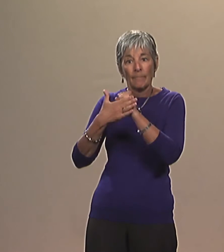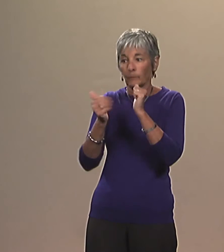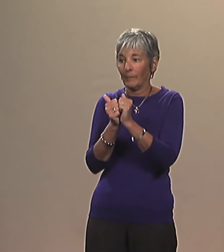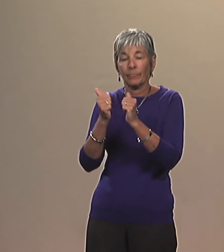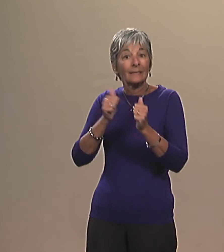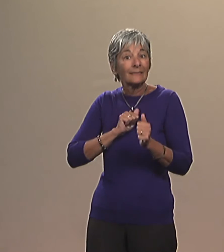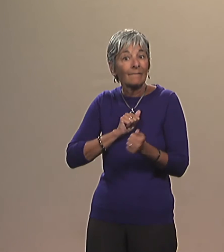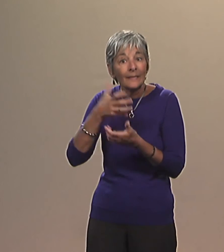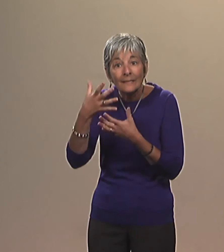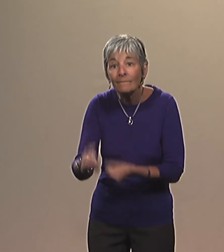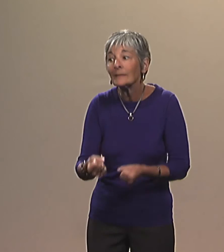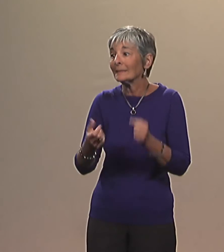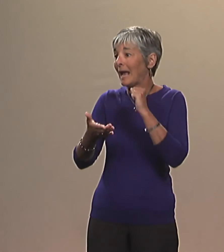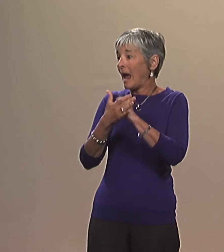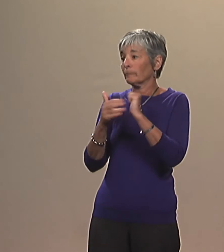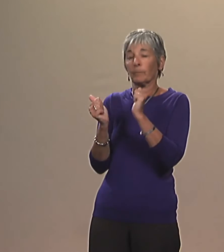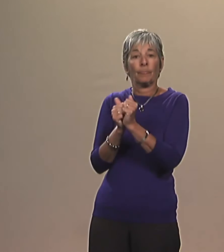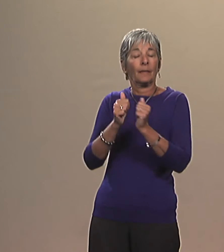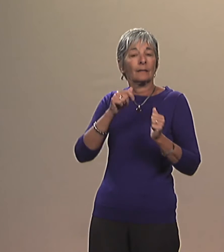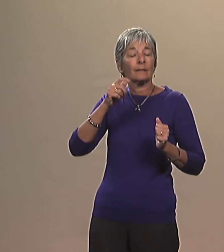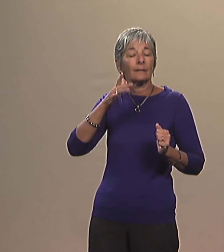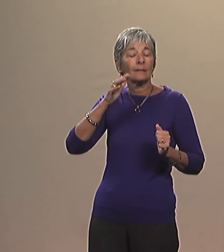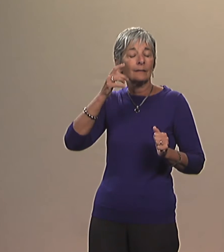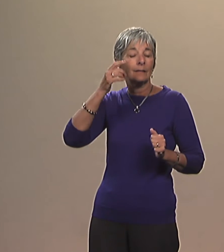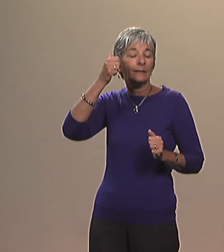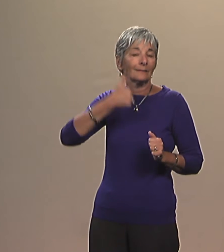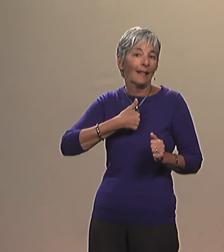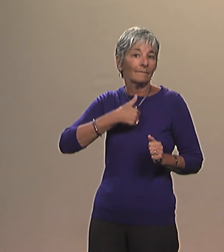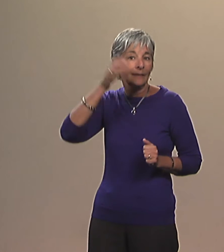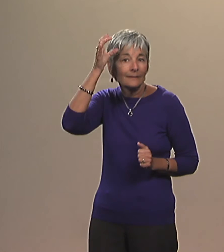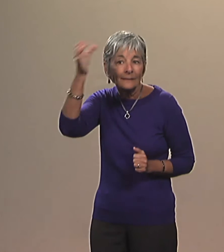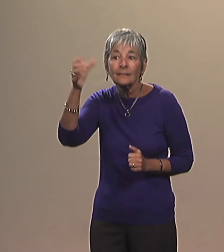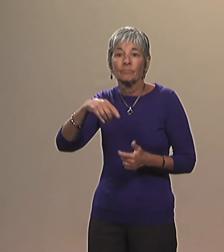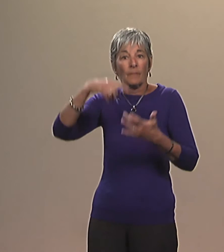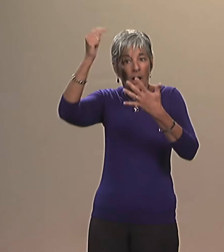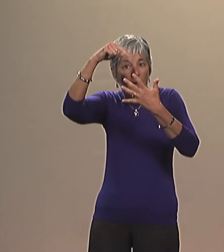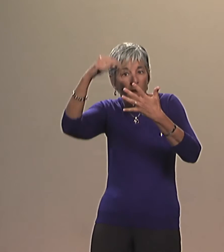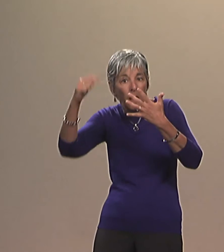It helps with self-esteem. It helps with self-concept.